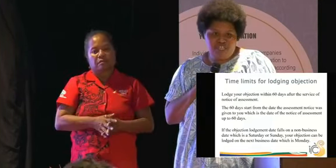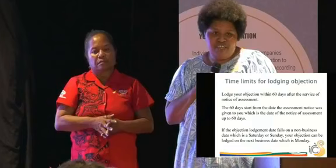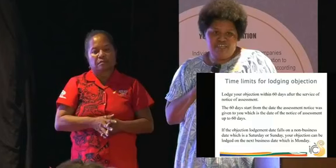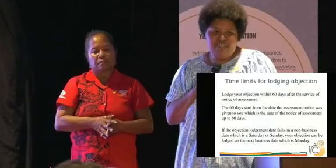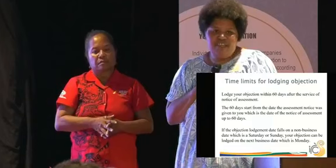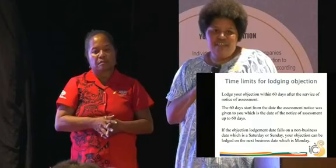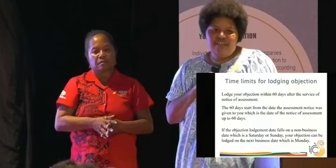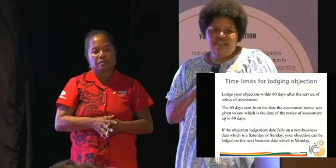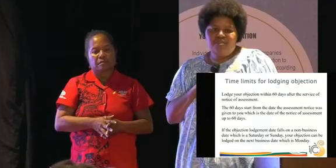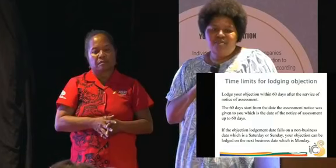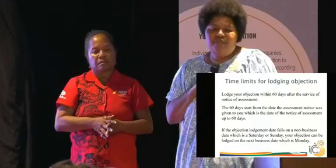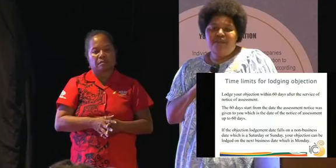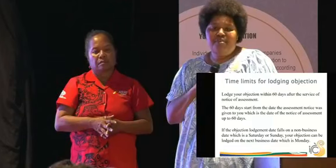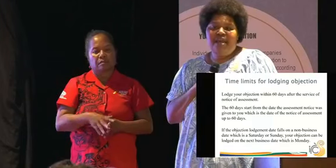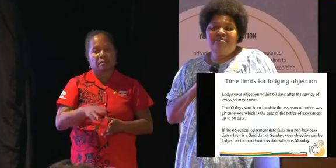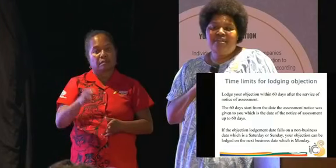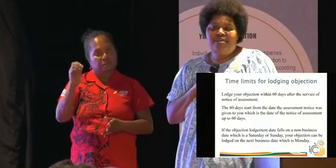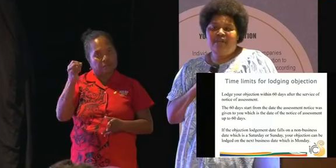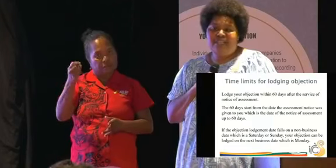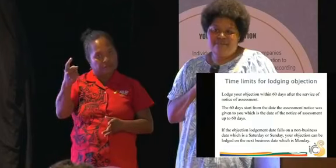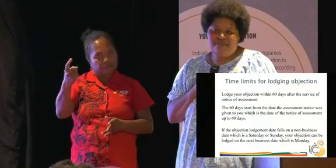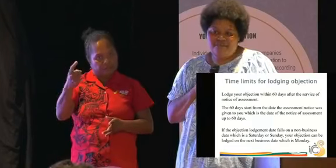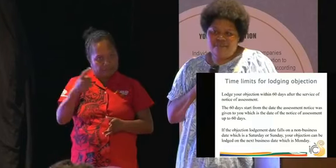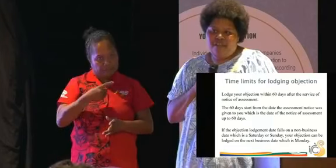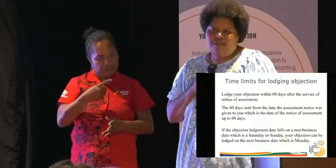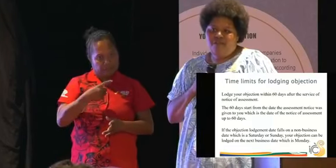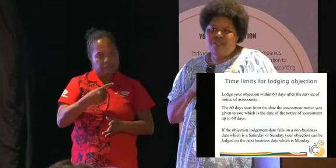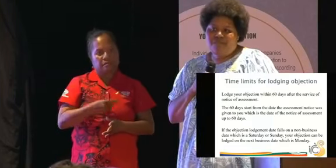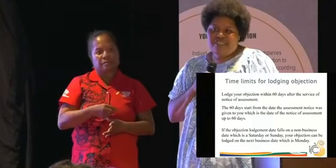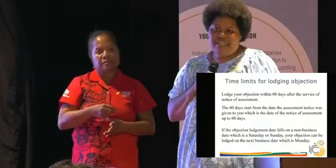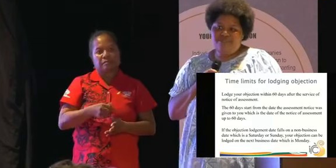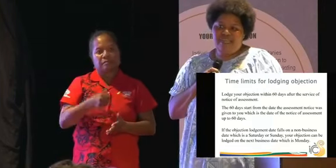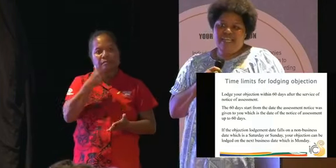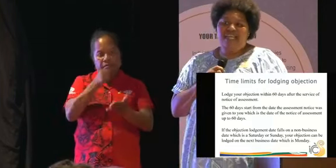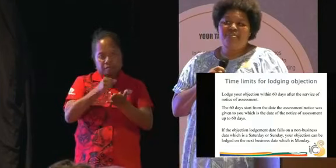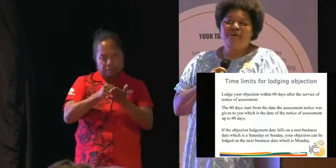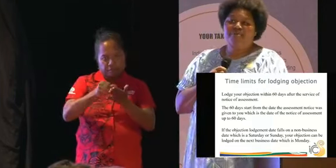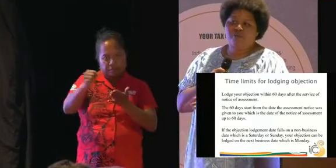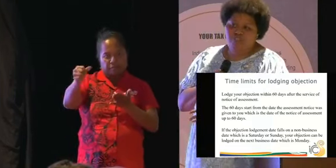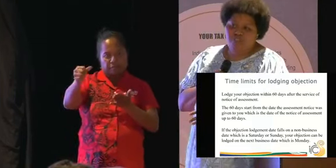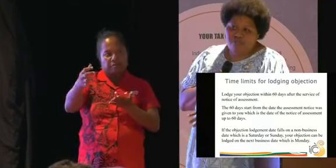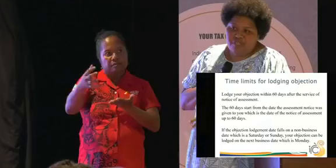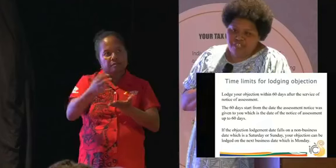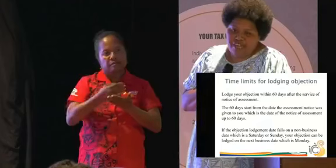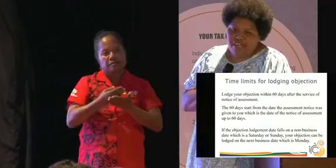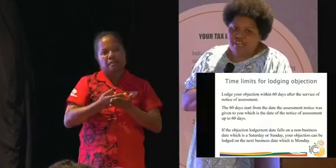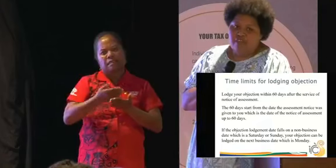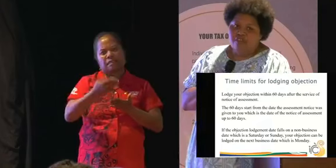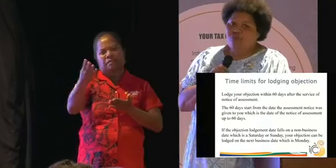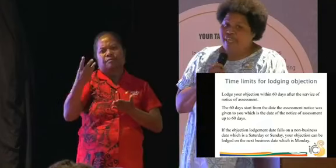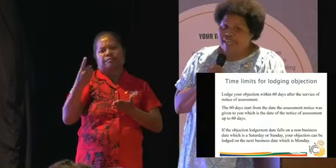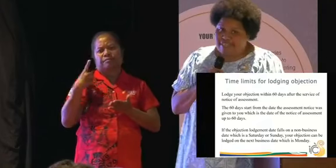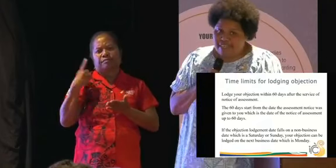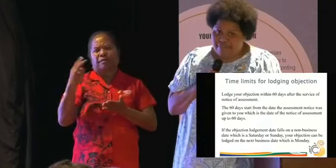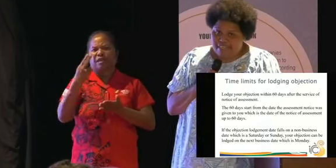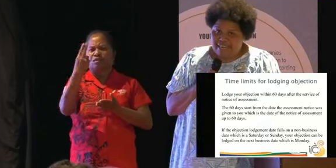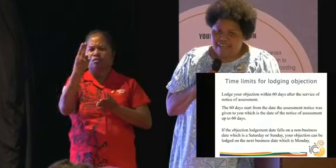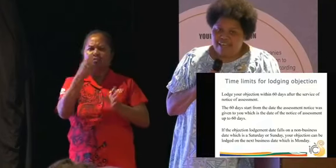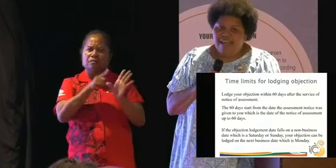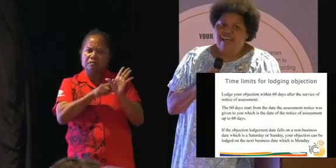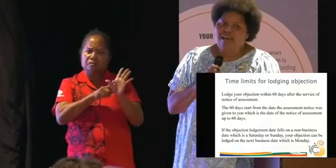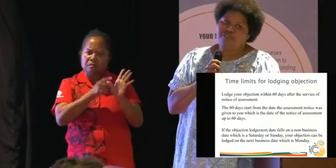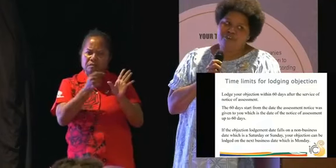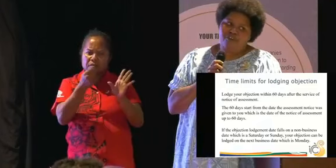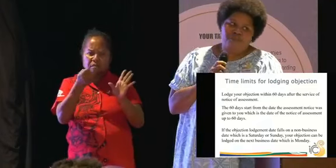your objection. So if you're coming after you get the notice of assessment and then you come and lodge your objection 2 years after